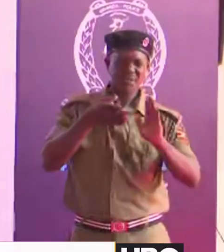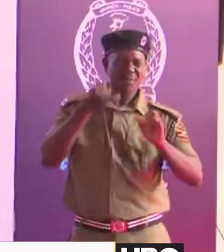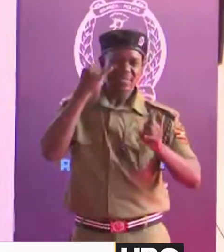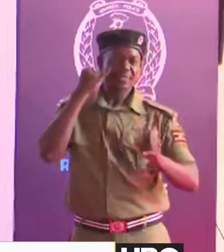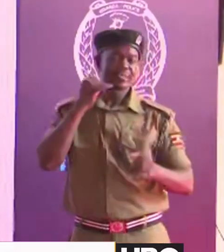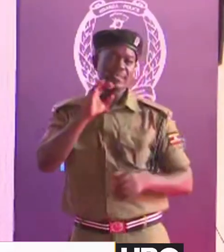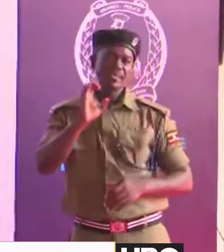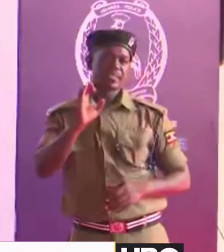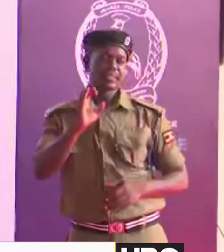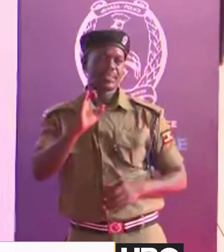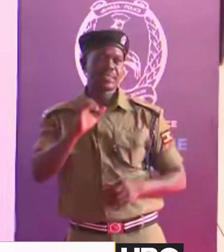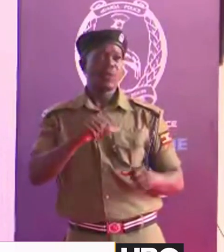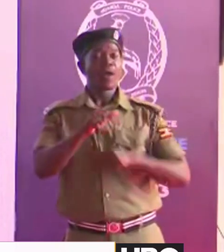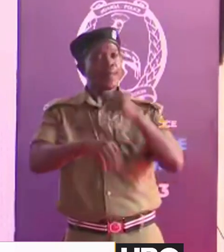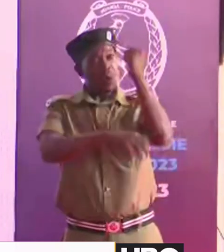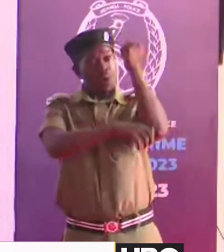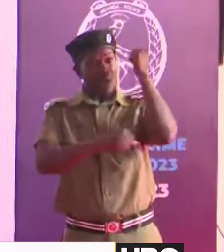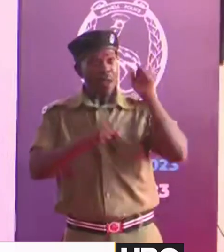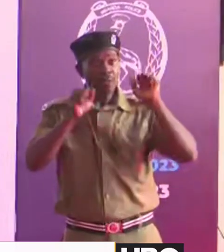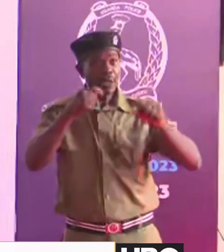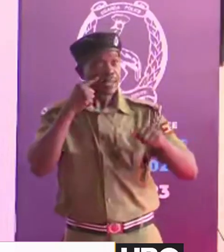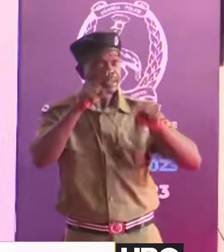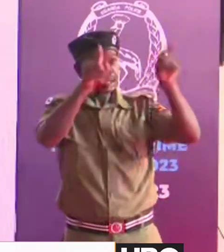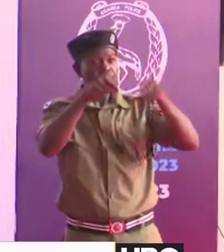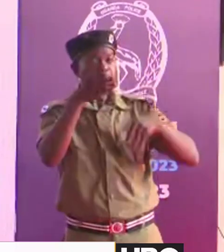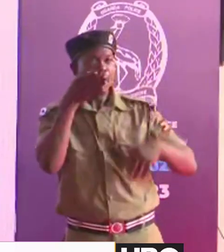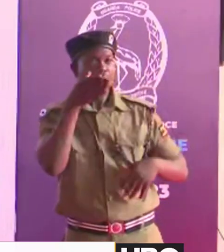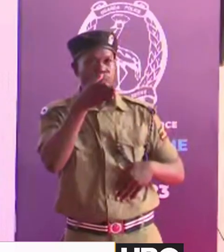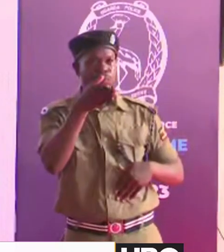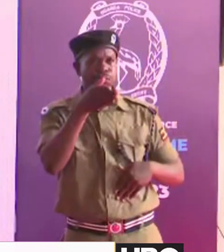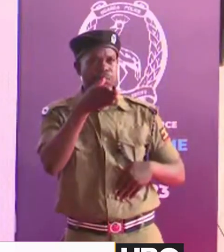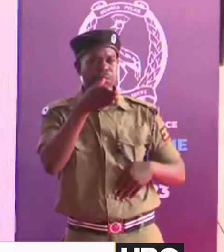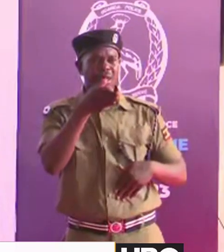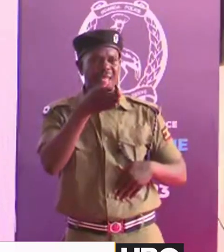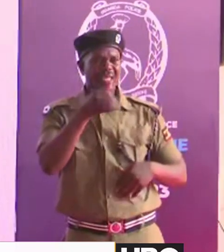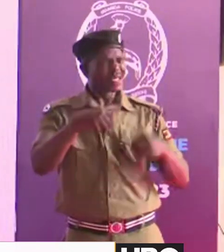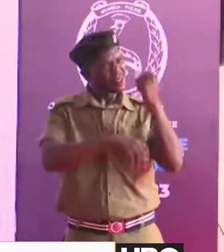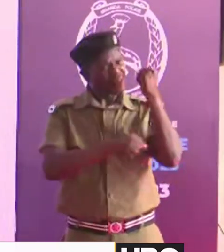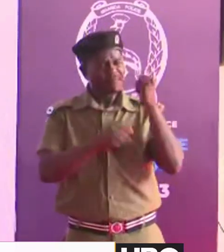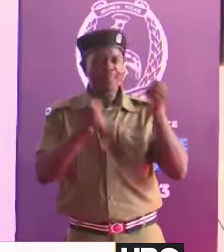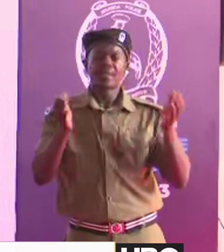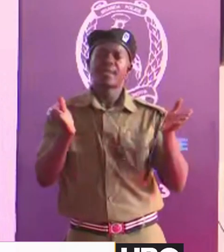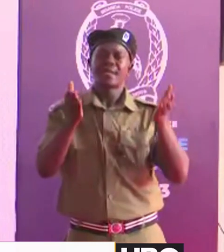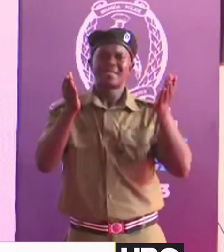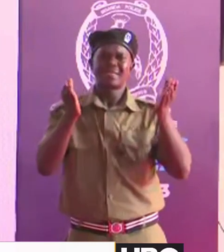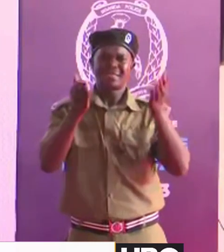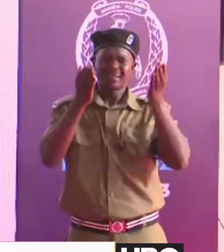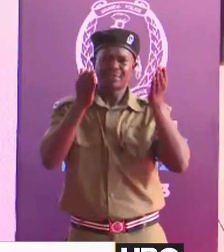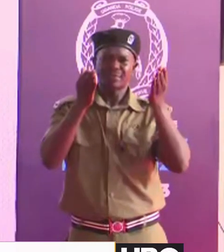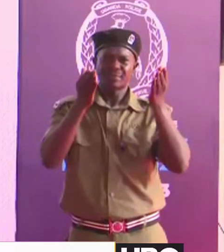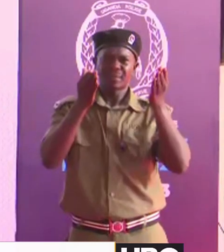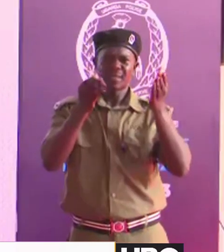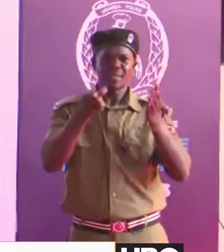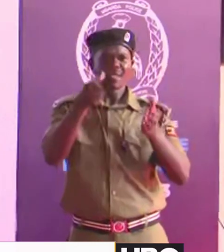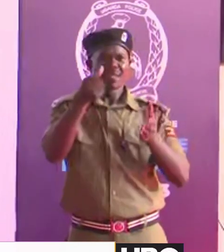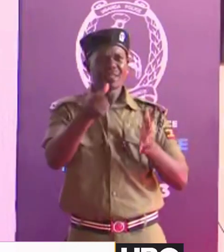thefts, you can see on the screens, we have had some increment of the cases to